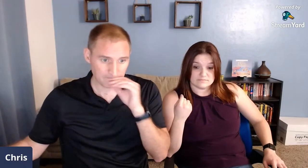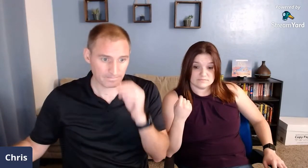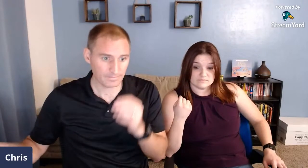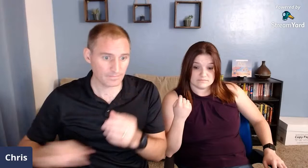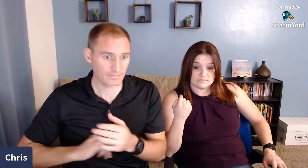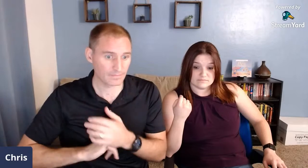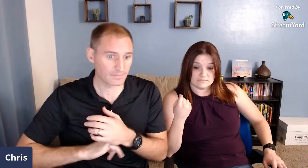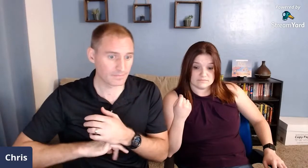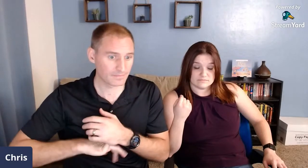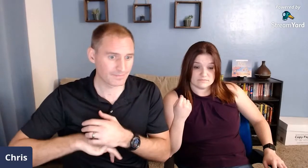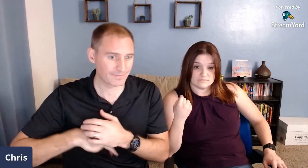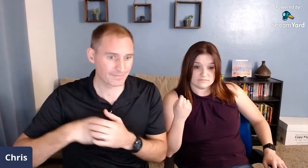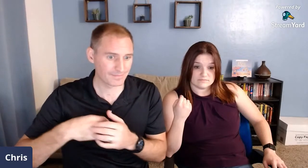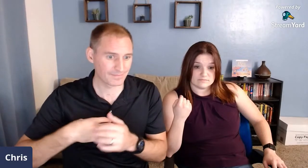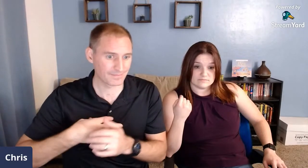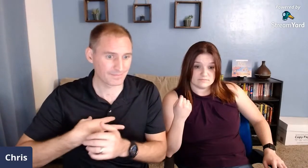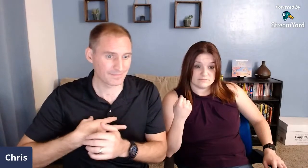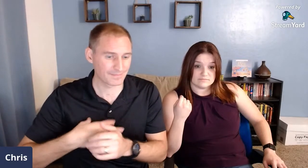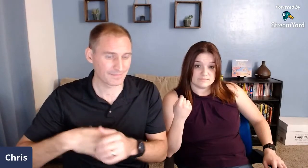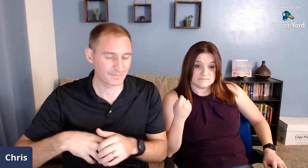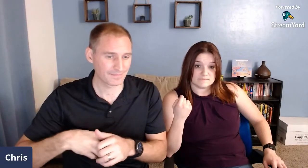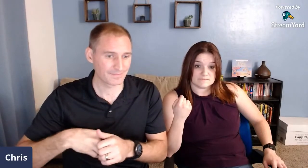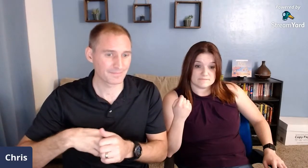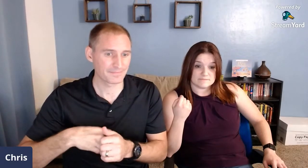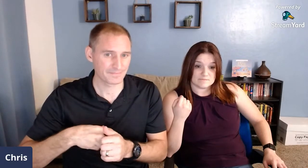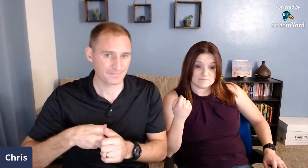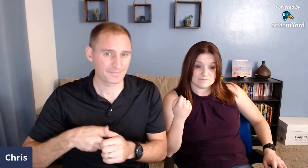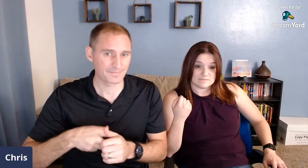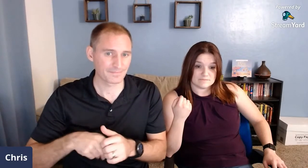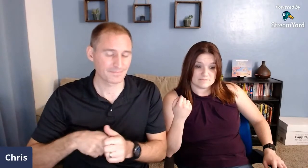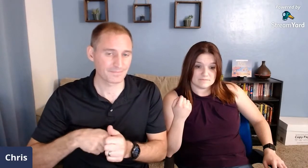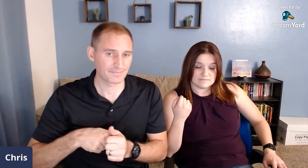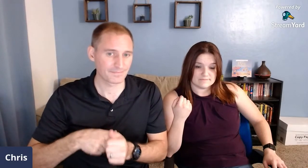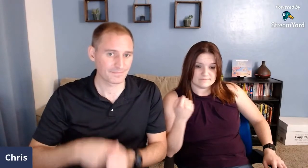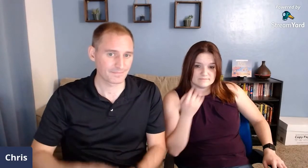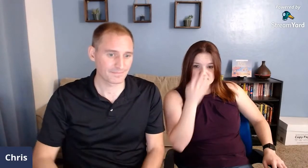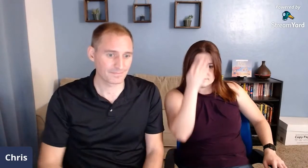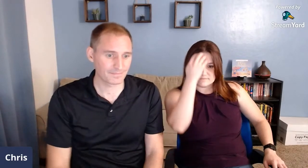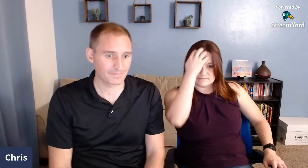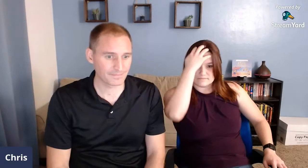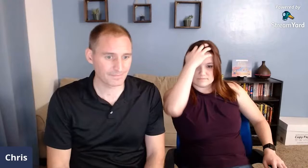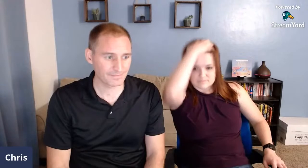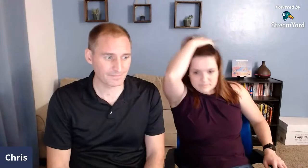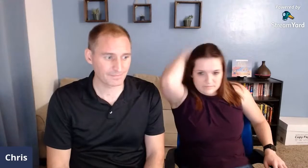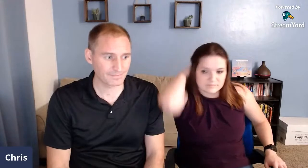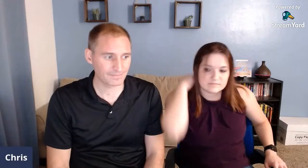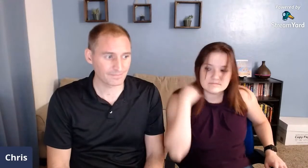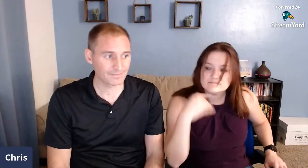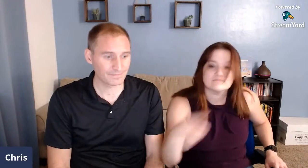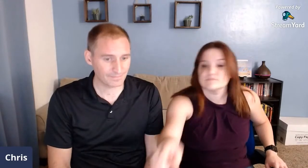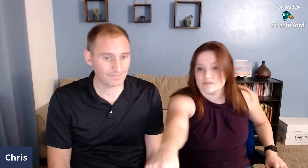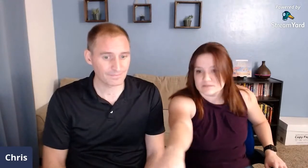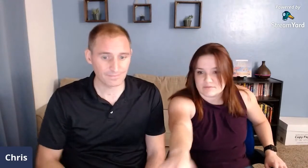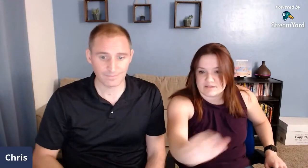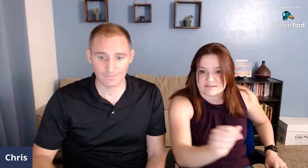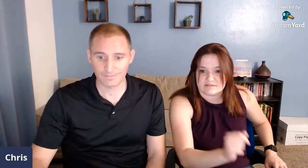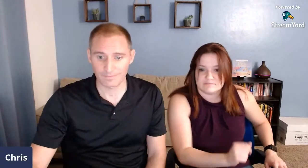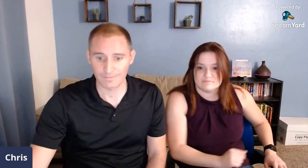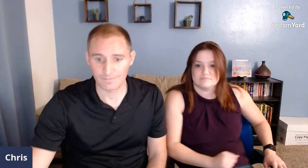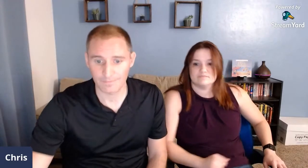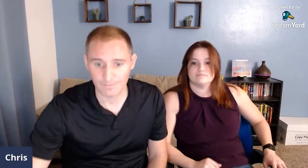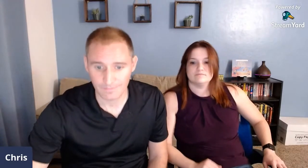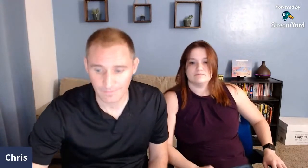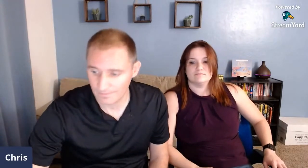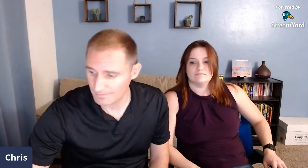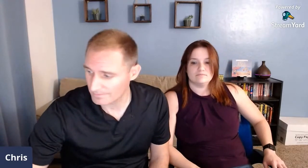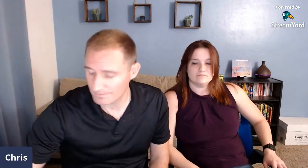I'm not picking things up that fast. But then I turned that around and thought, what do I have to offer this ASL group? And one thing I